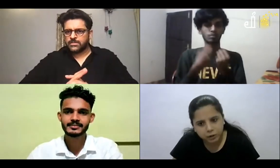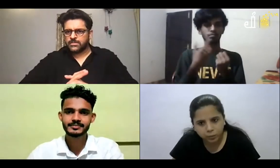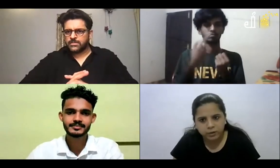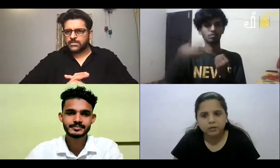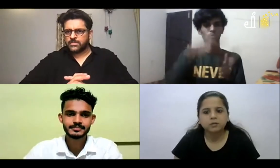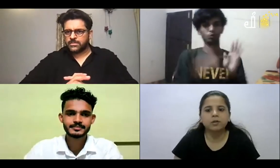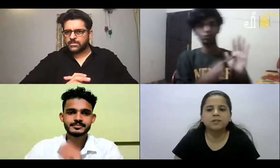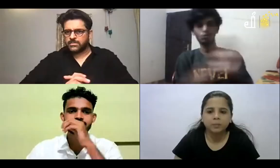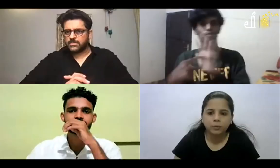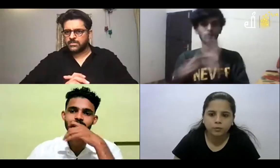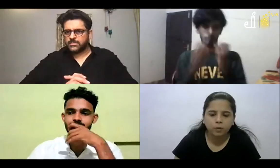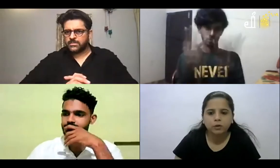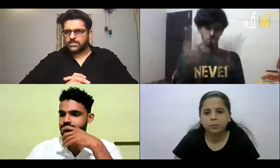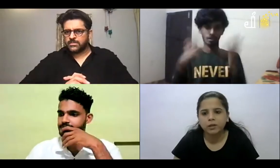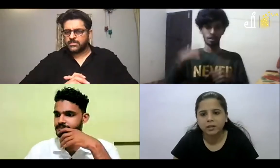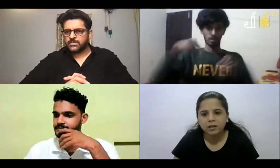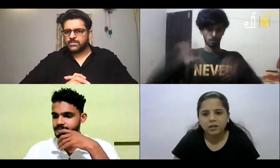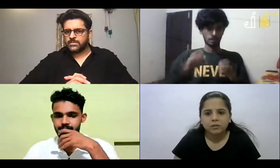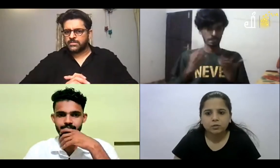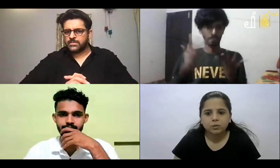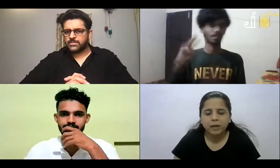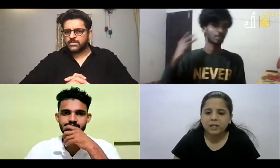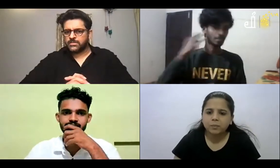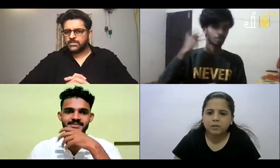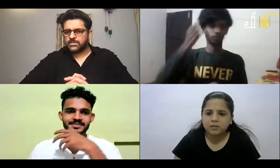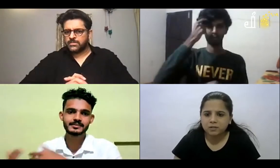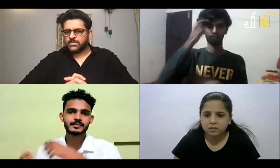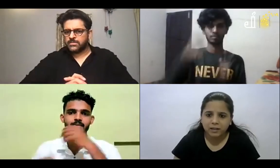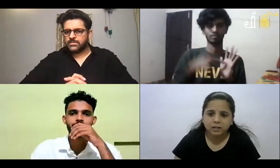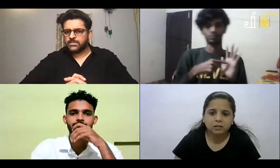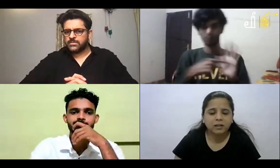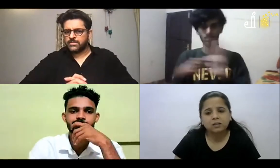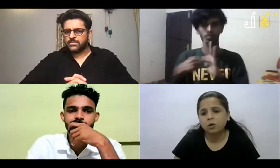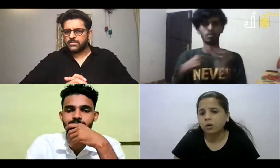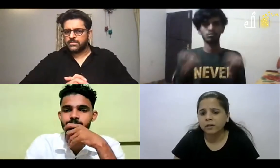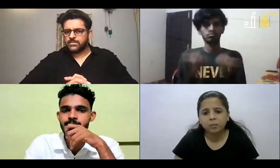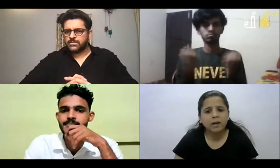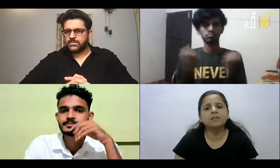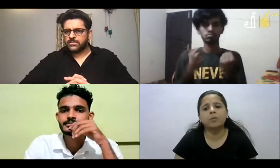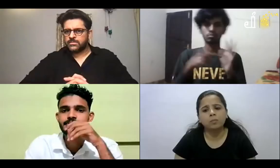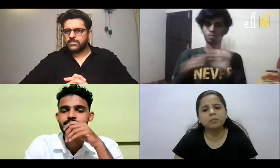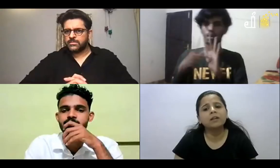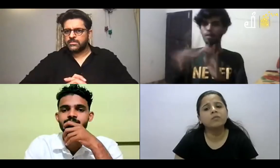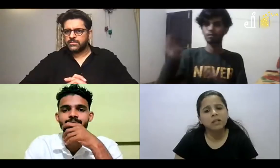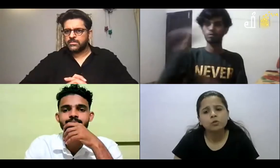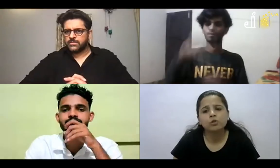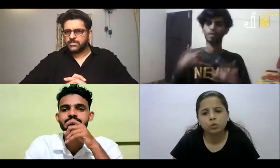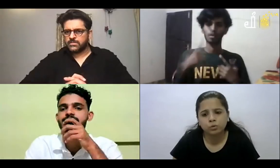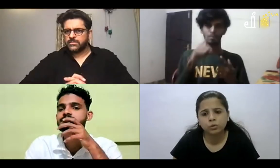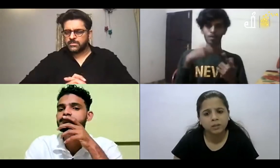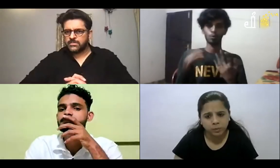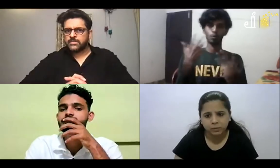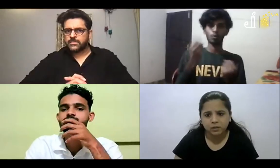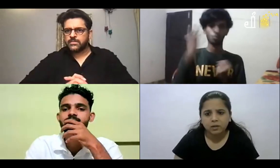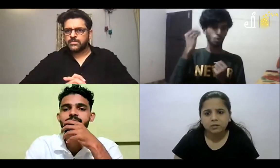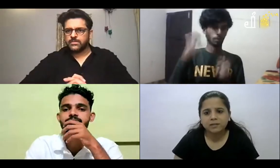the interpreters or the support from the community, so many people just said that cochlear implant is a problem that we need to show to